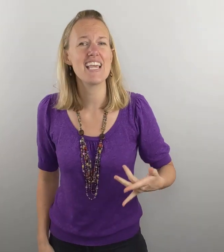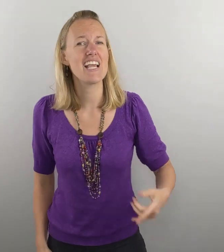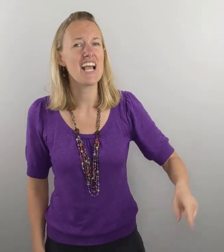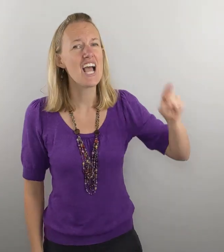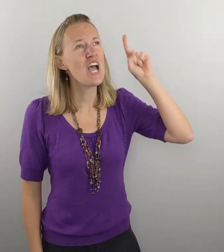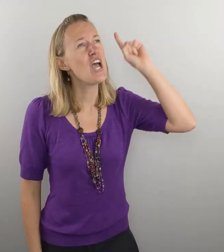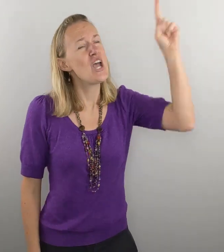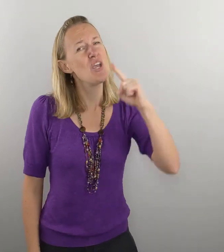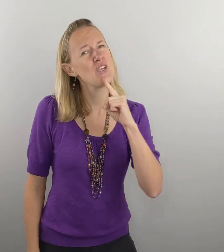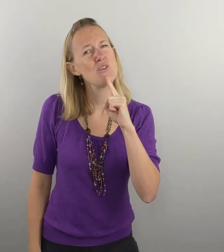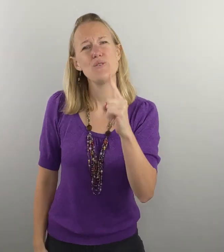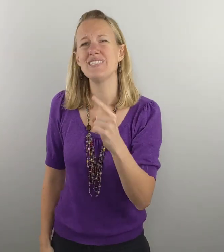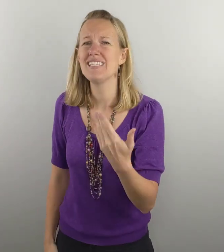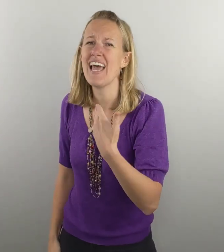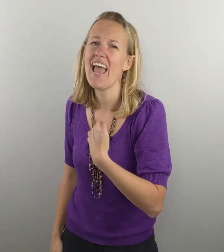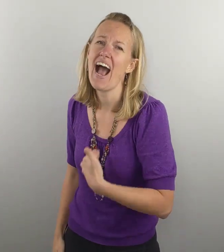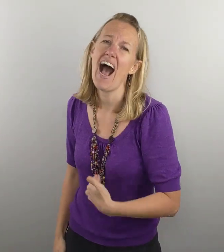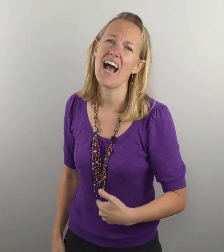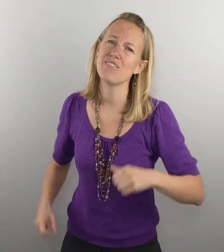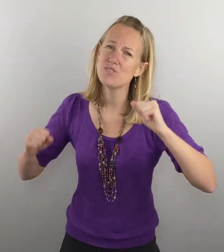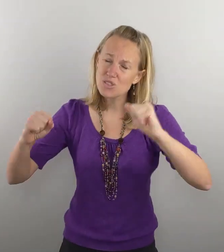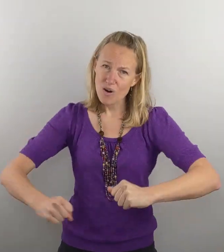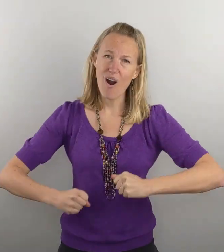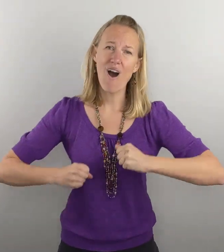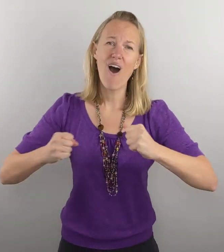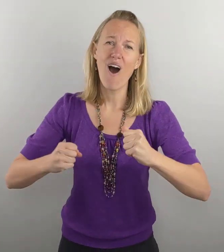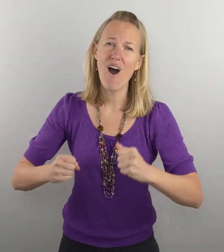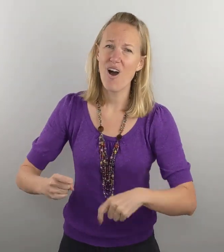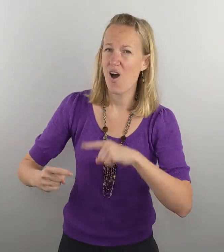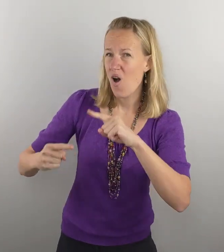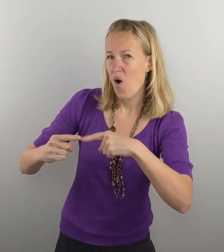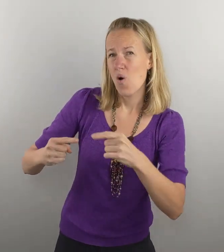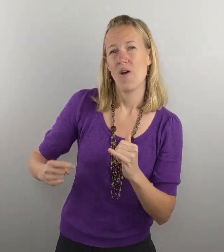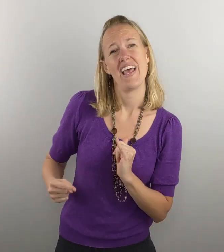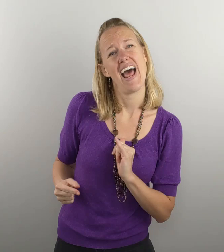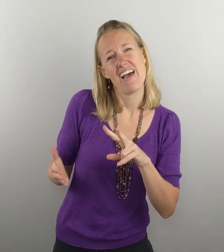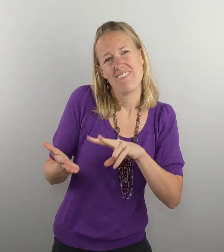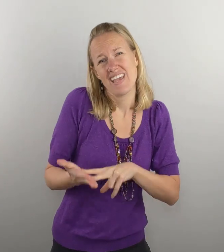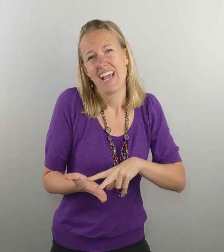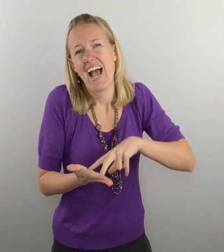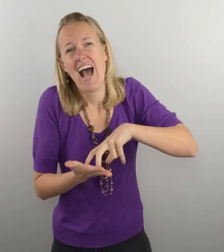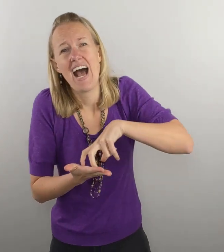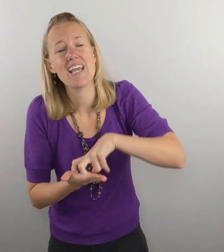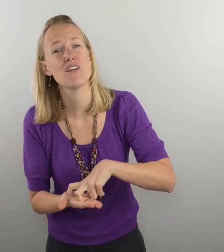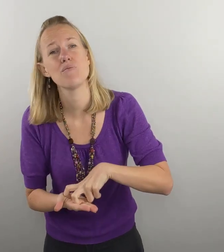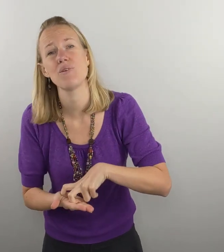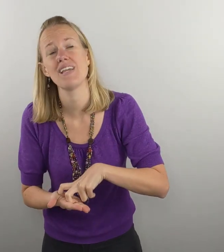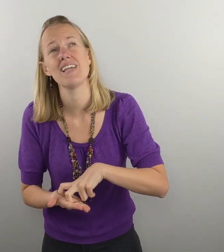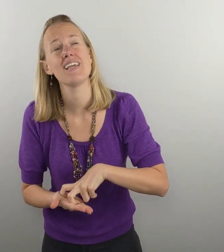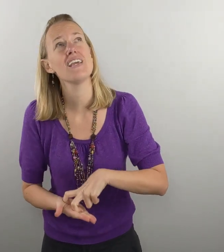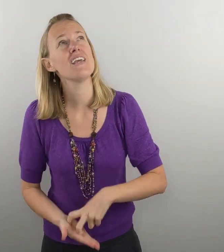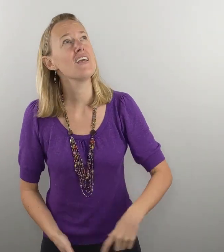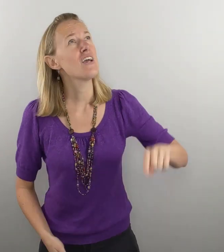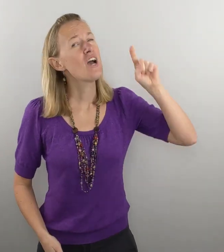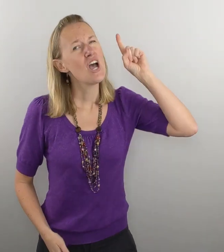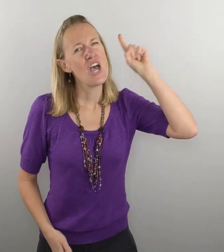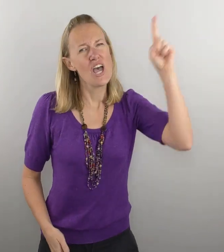thing. You say I'm strong when I think I am weak.